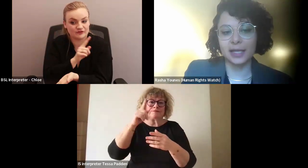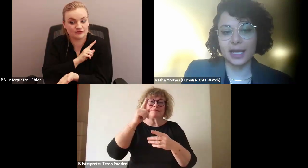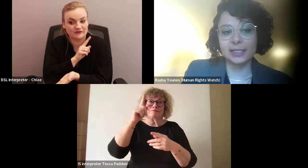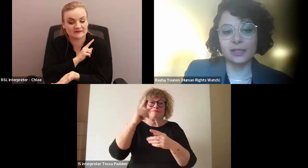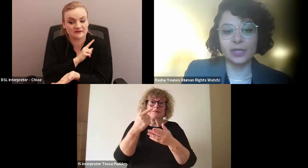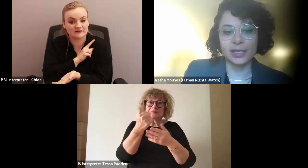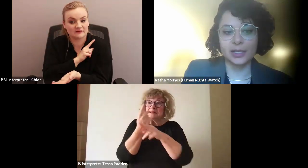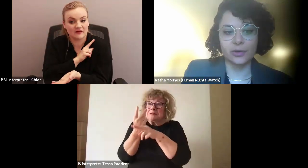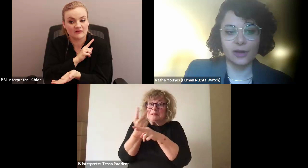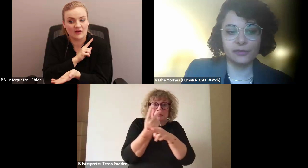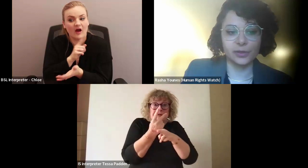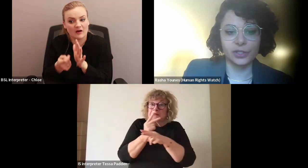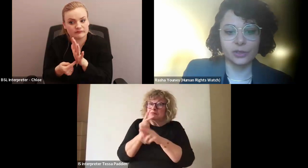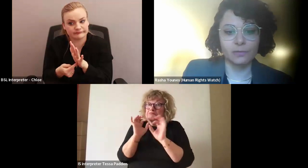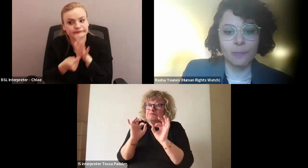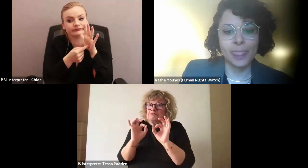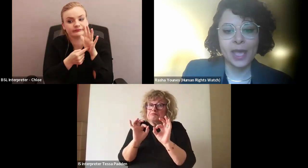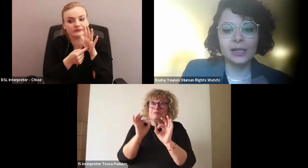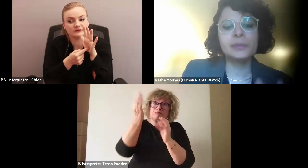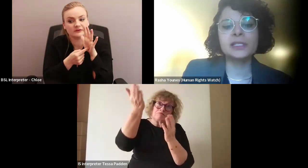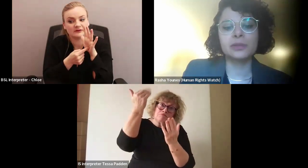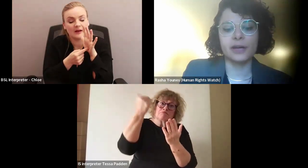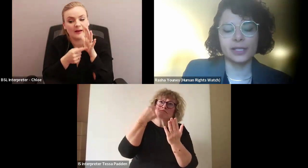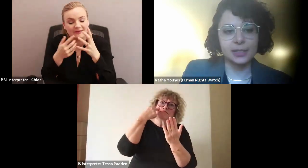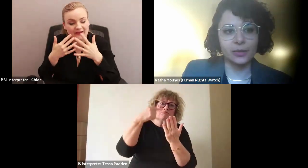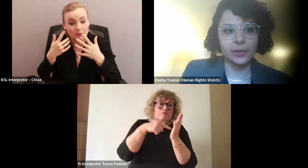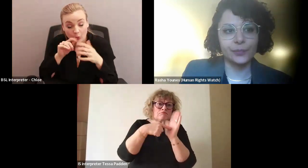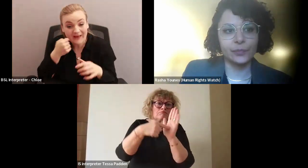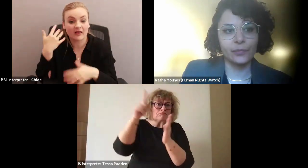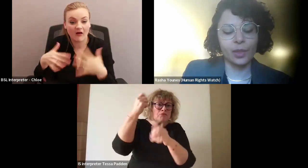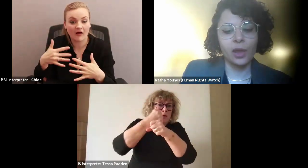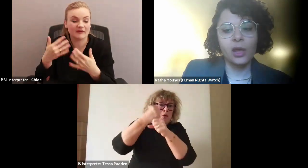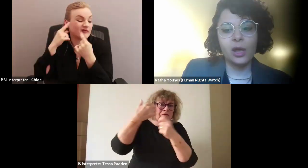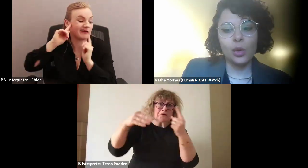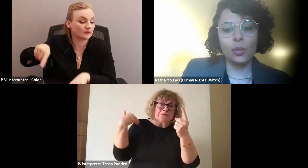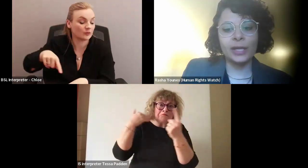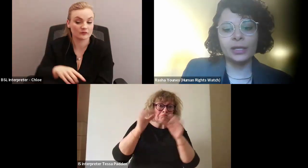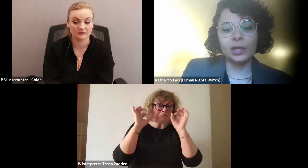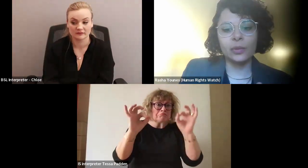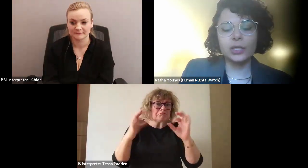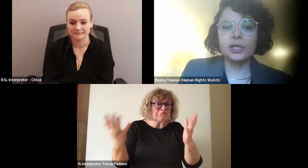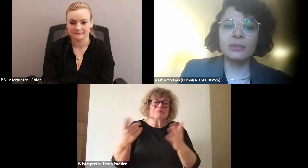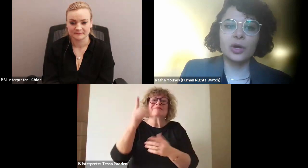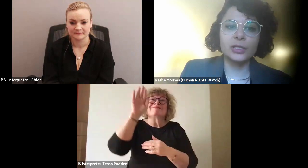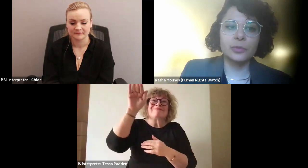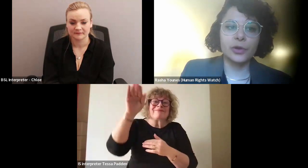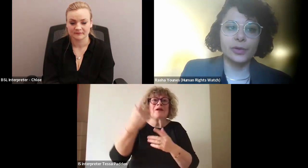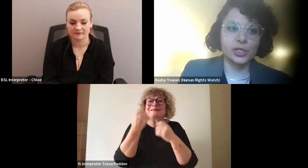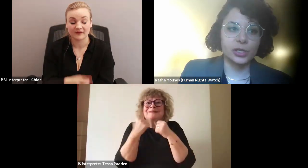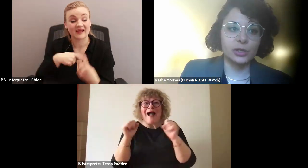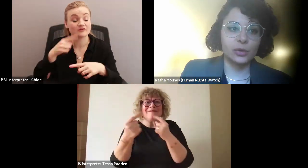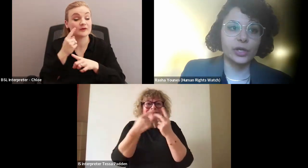and dialect in the Middle East and North Africa region. Let me simplify this a little bit. When we are talking about